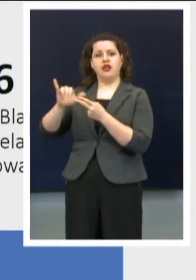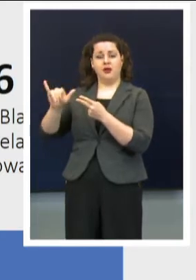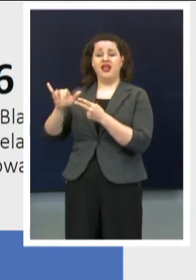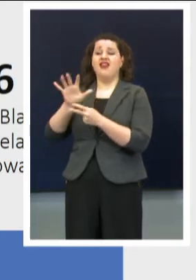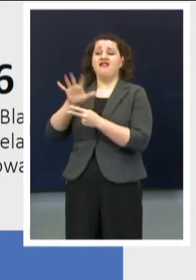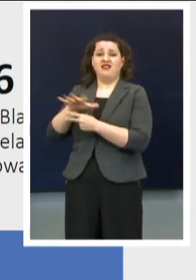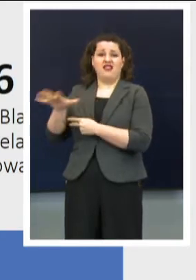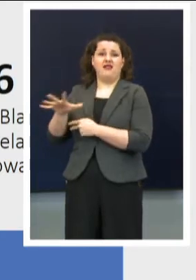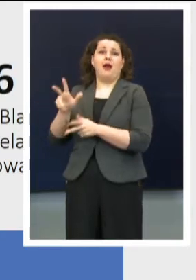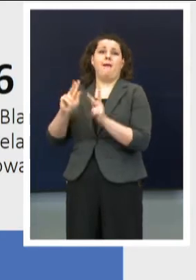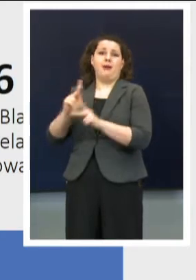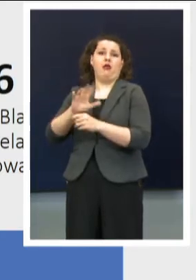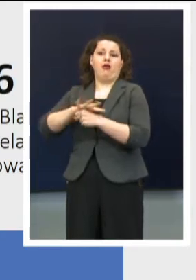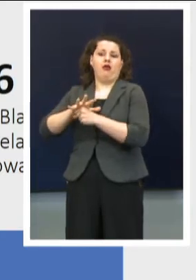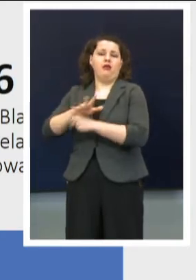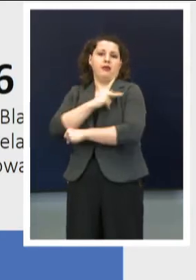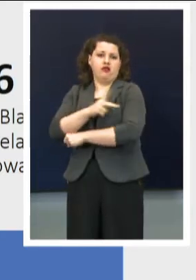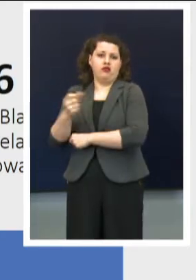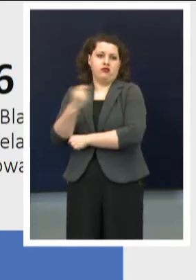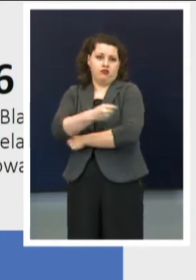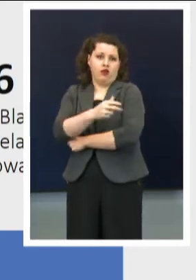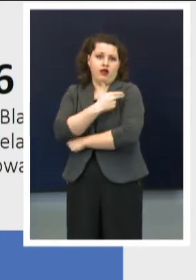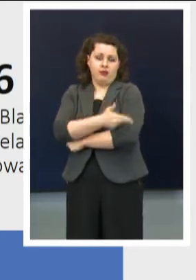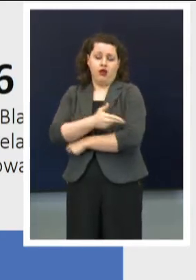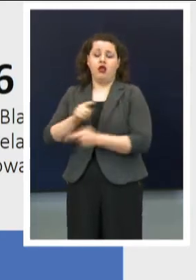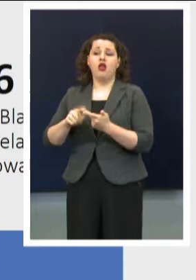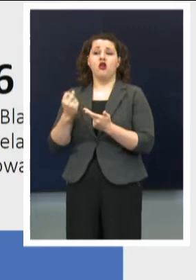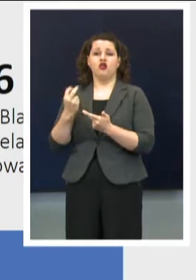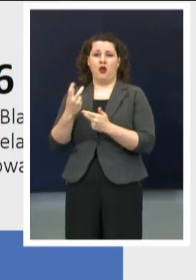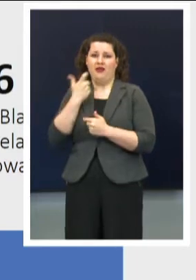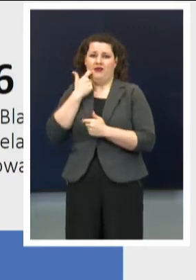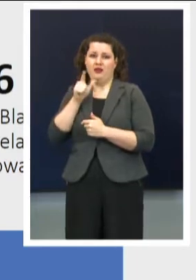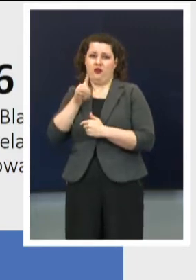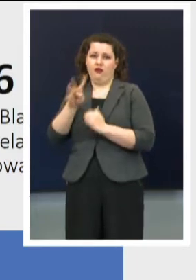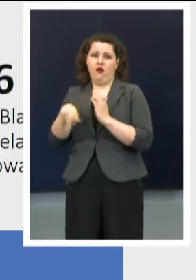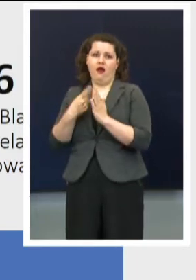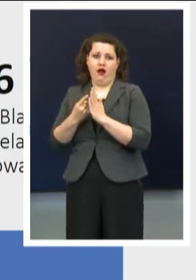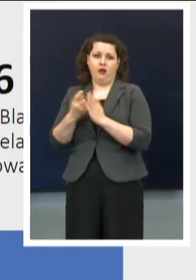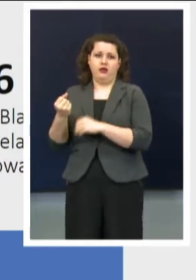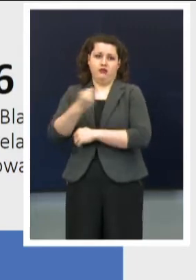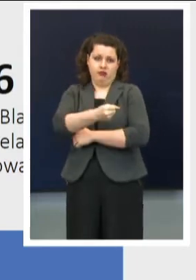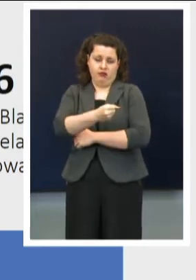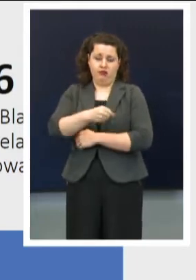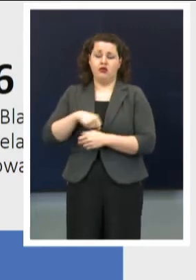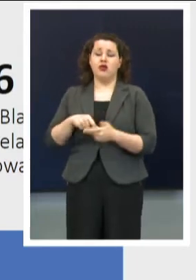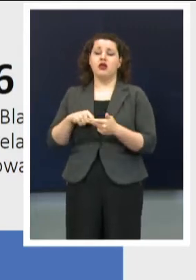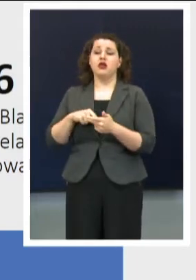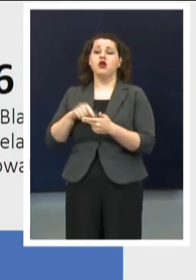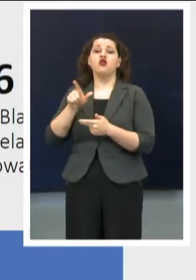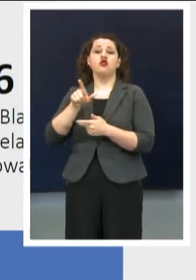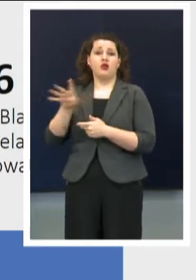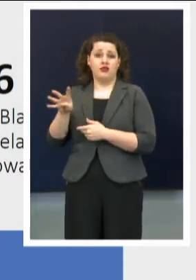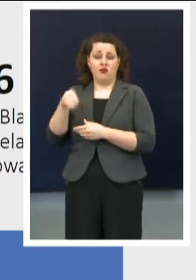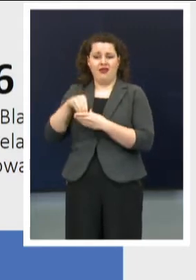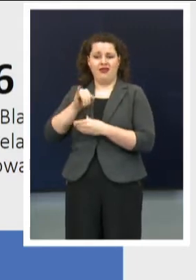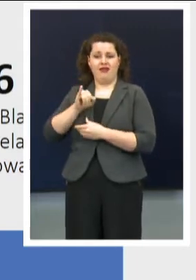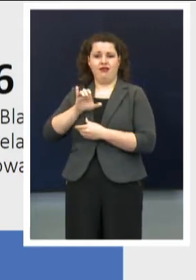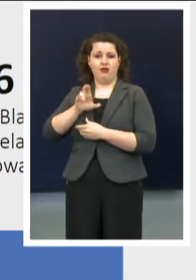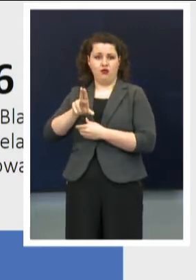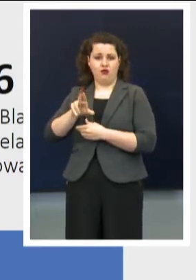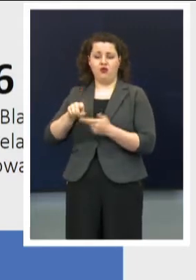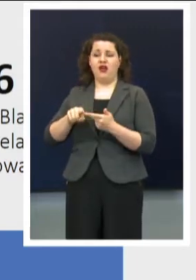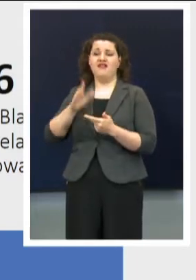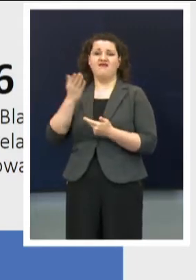patients hospitalized. 12 new patients were admitted in the last 24 hours. 24 were in ICU,